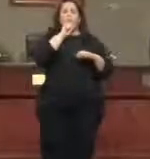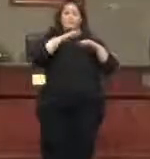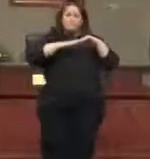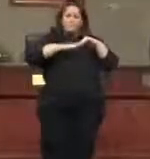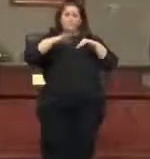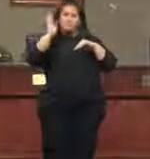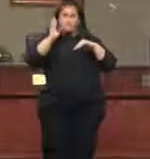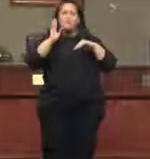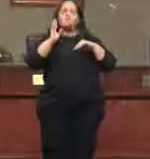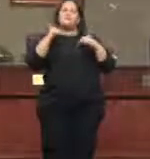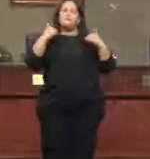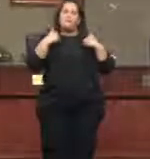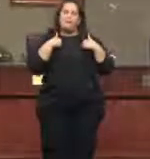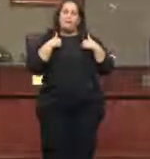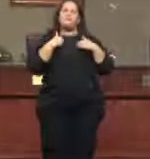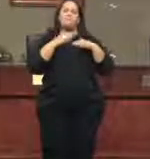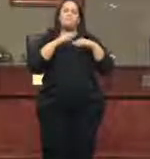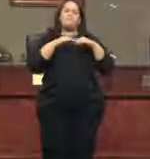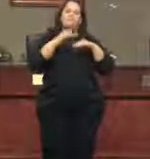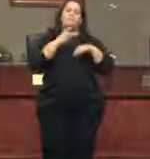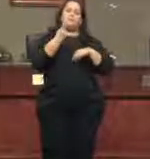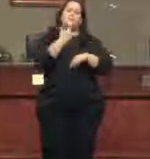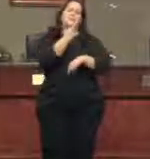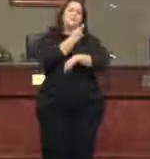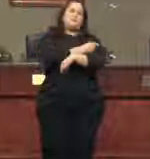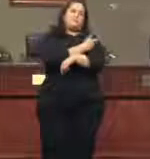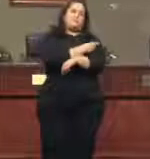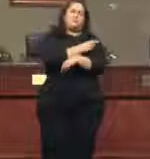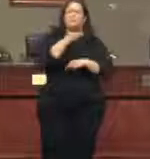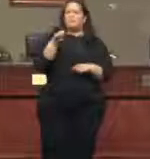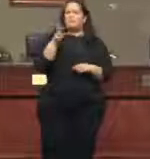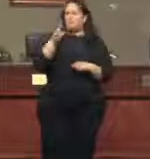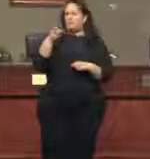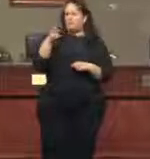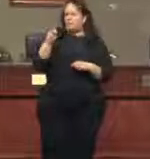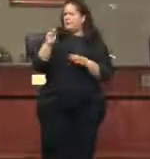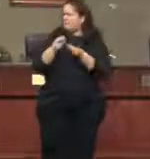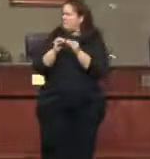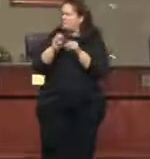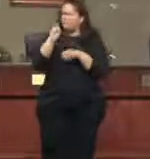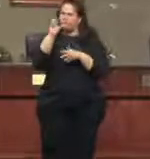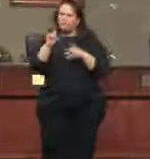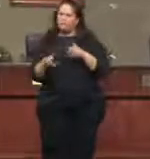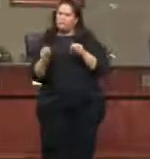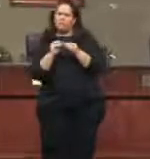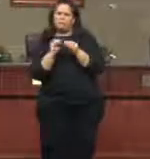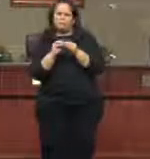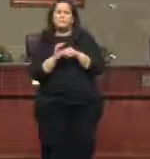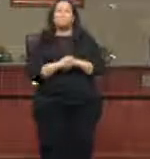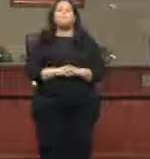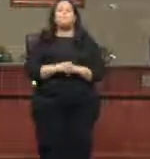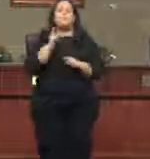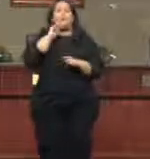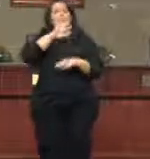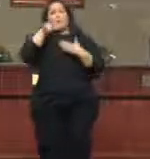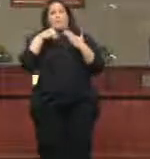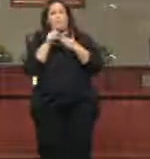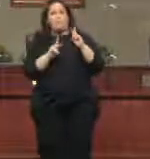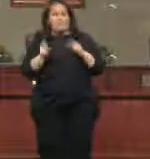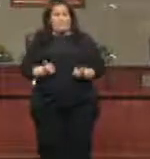least one shot of the vaccine. Dr. Pino will get more into the numbers. Of the entire county's